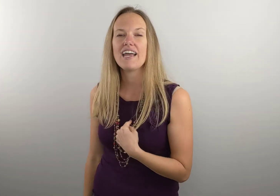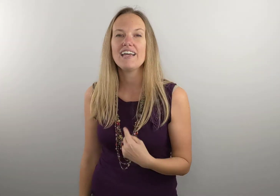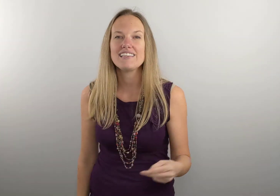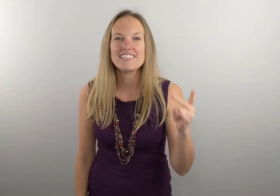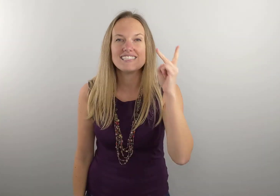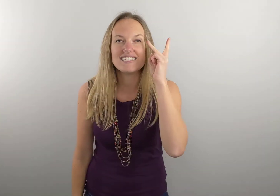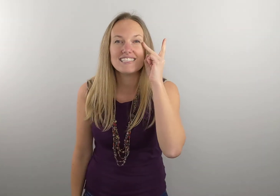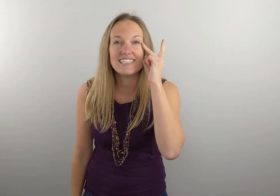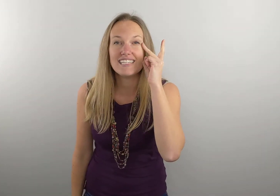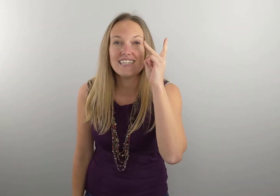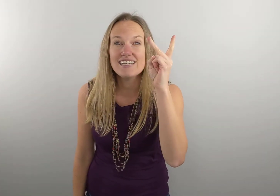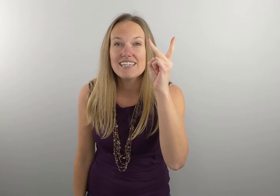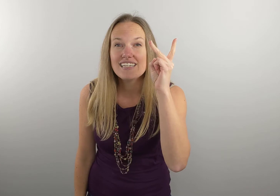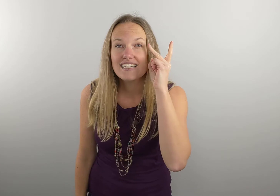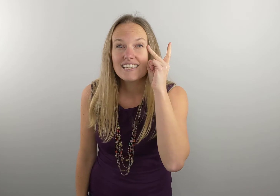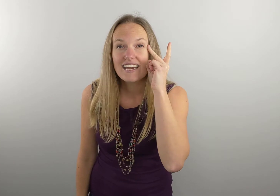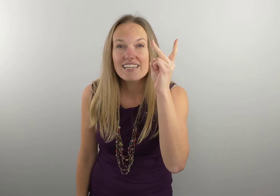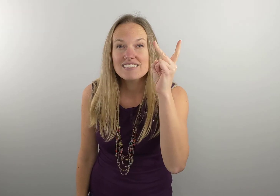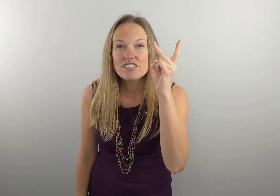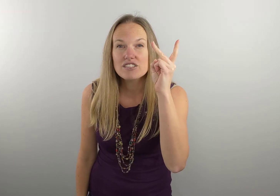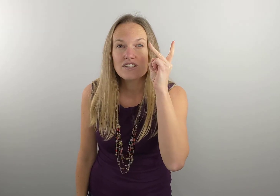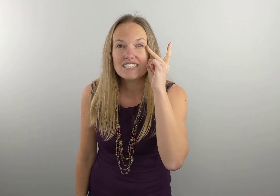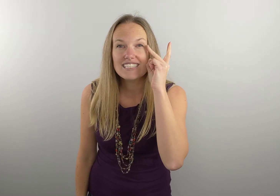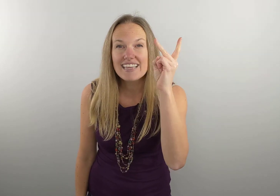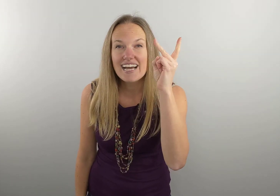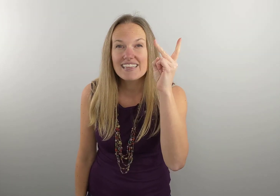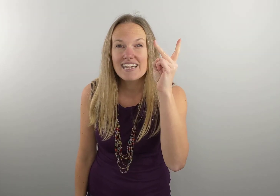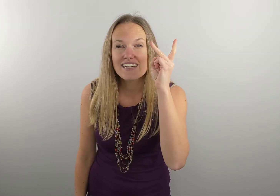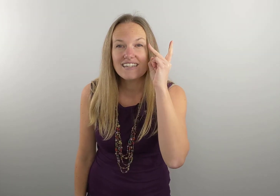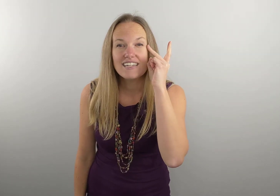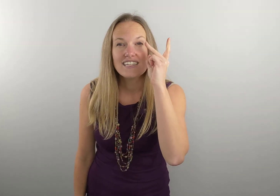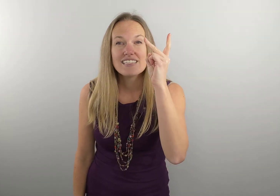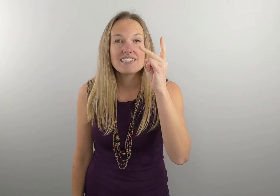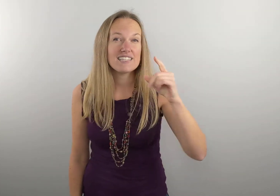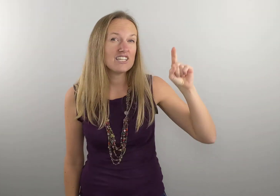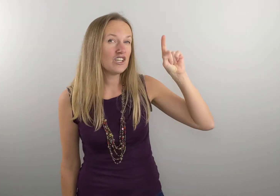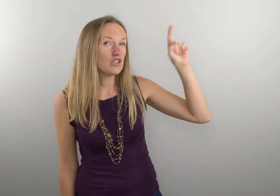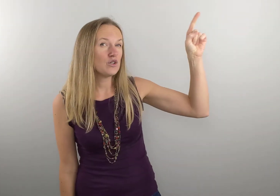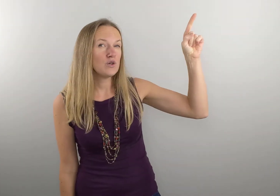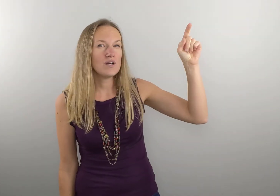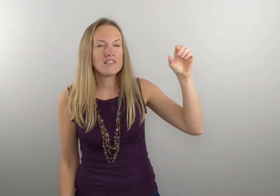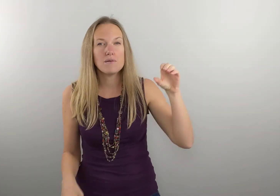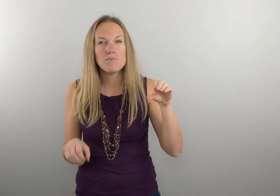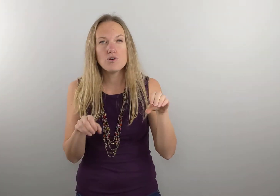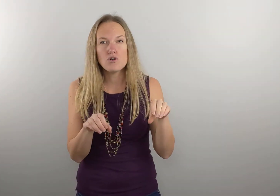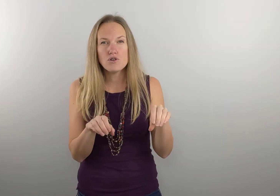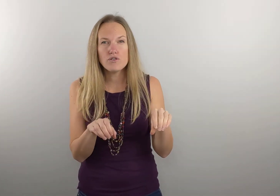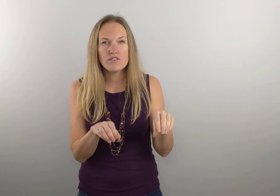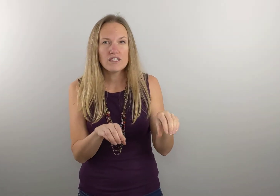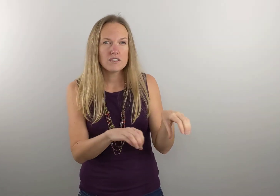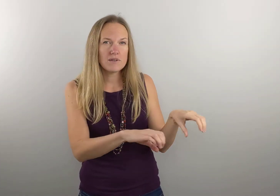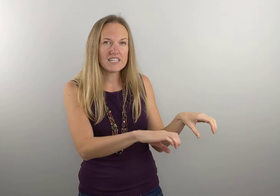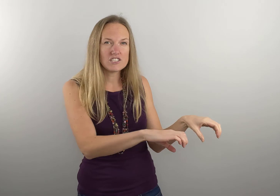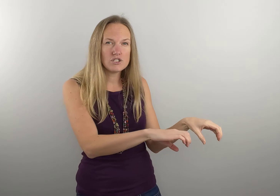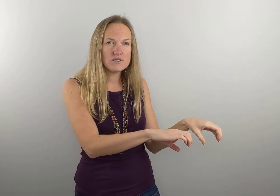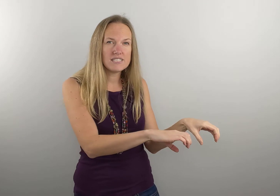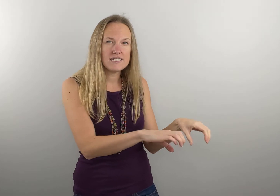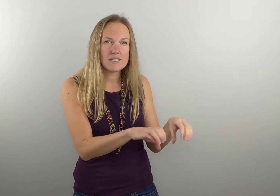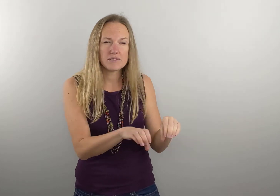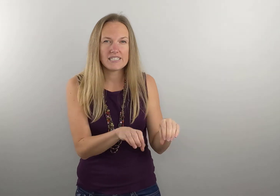and then see. Okay, so you're doing your sight line there. See, you, and then move. You're making 2 C's upside